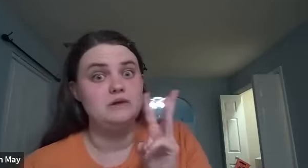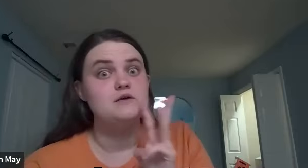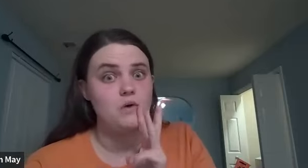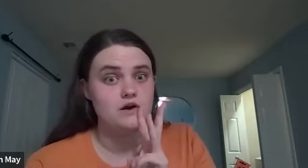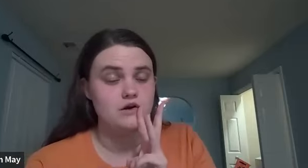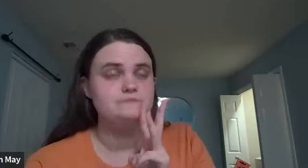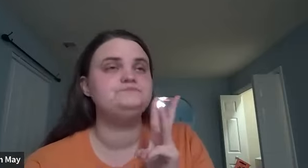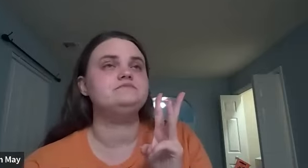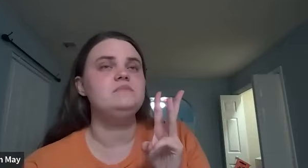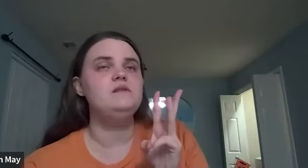like water.